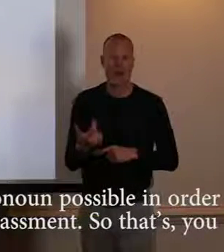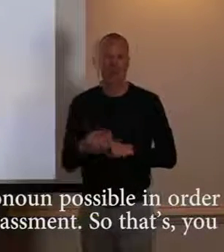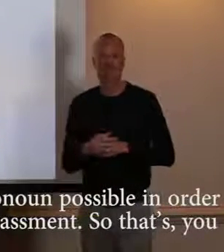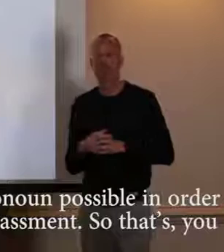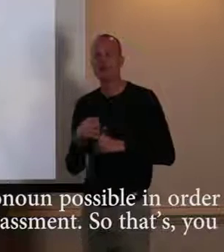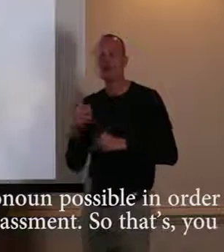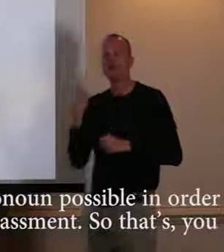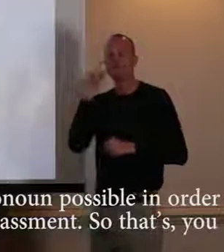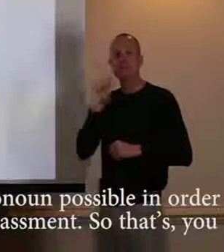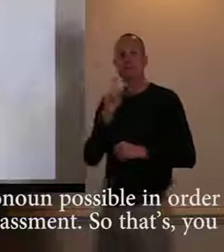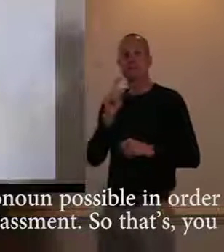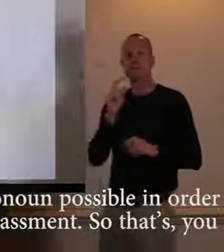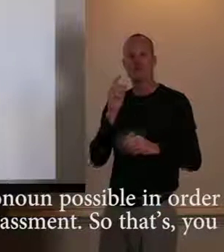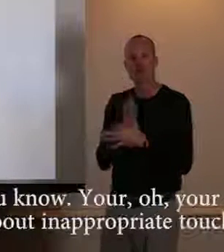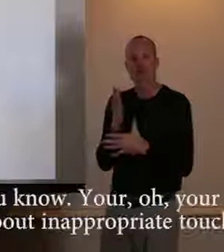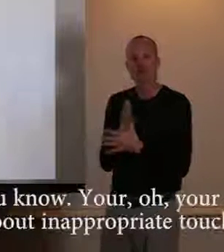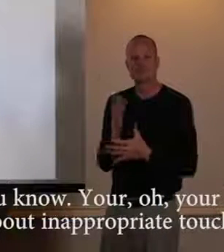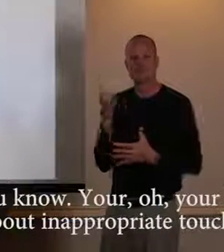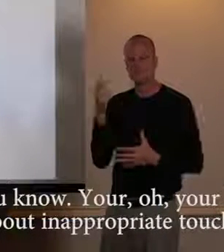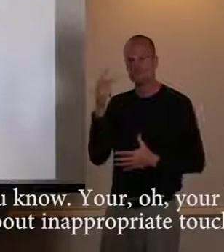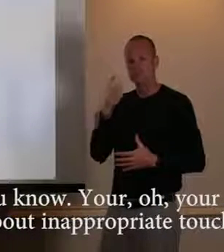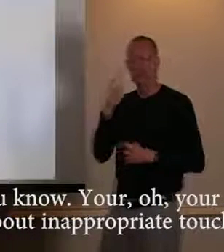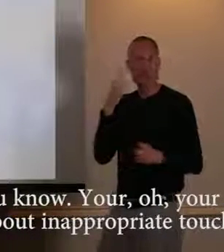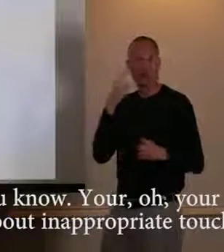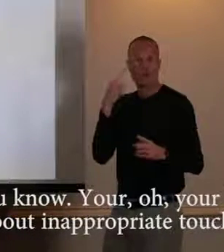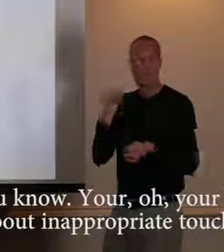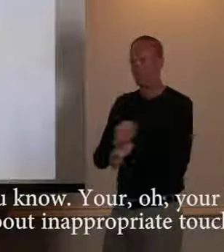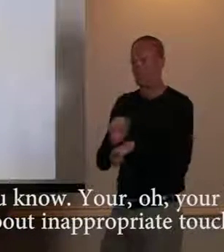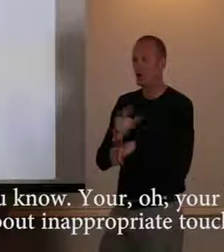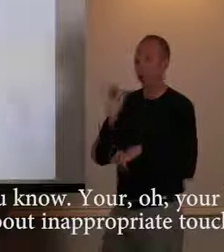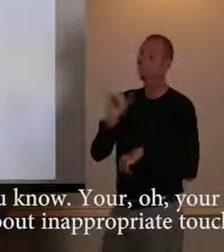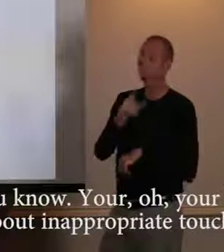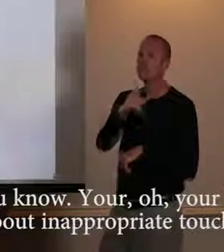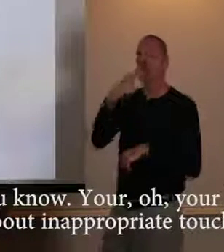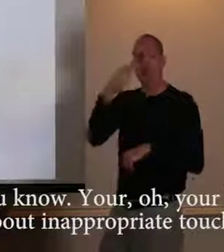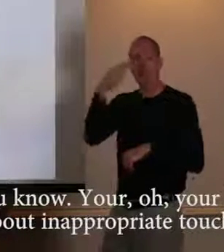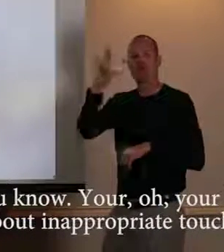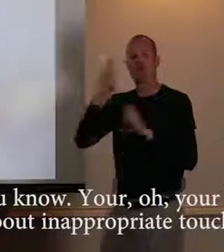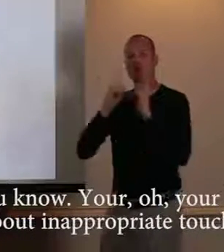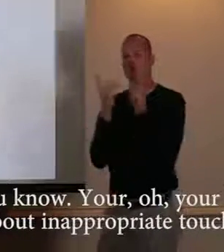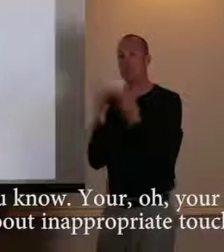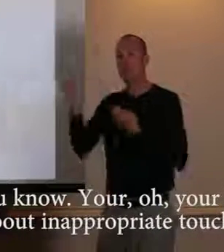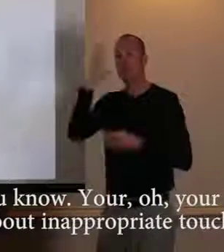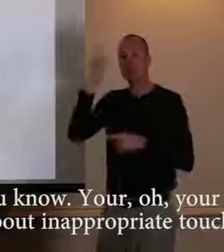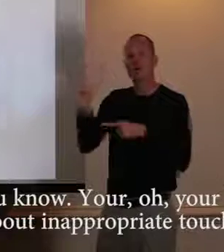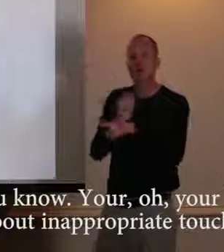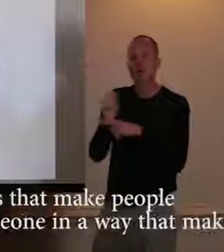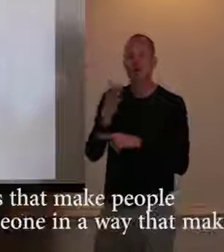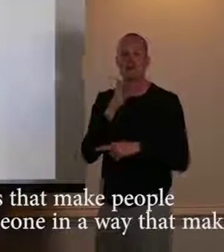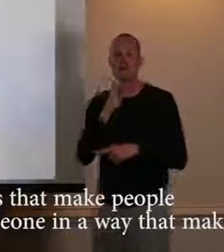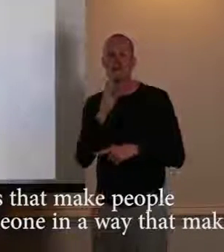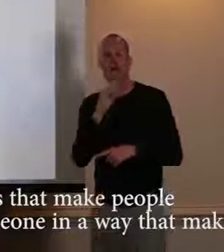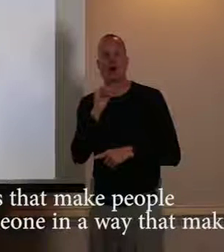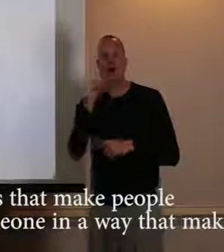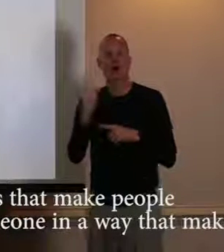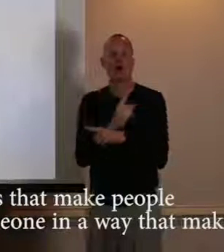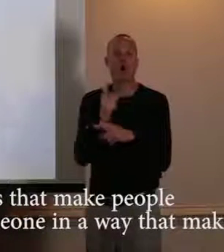sexual harassment. So that's, you hear about at work. Your HR department's going to talk about inappropriate touching. But yeah, so that is making